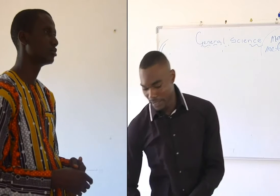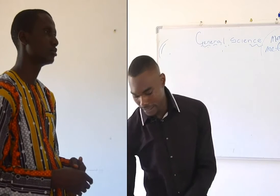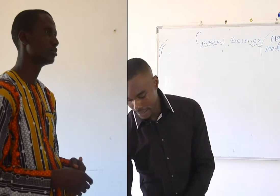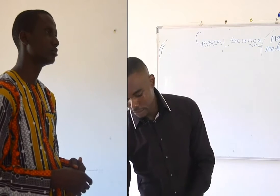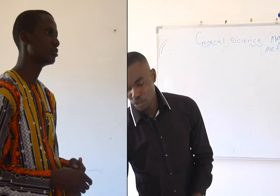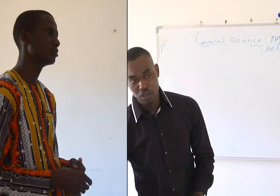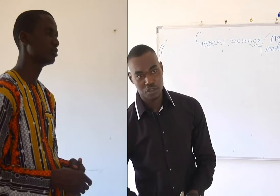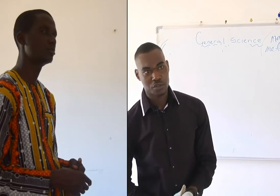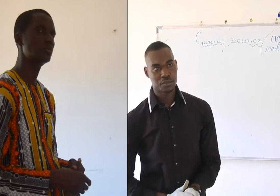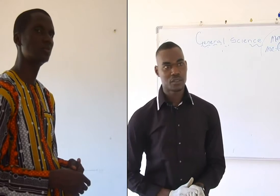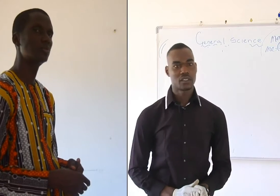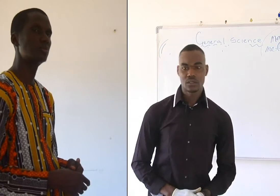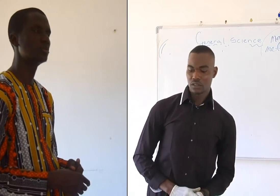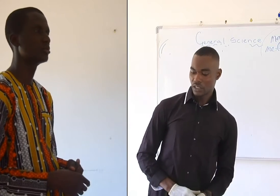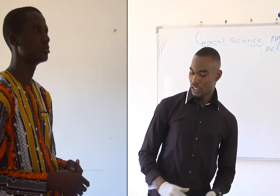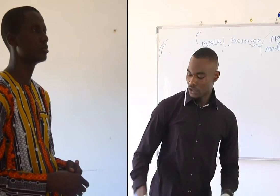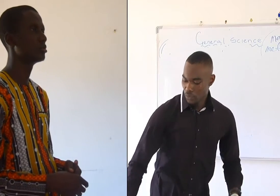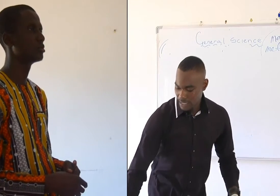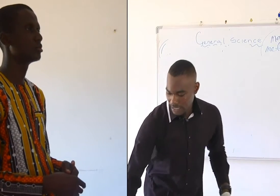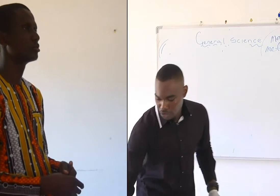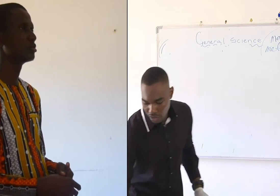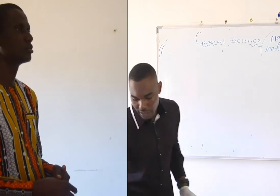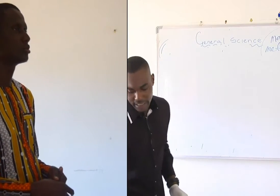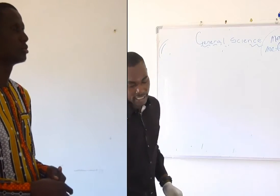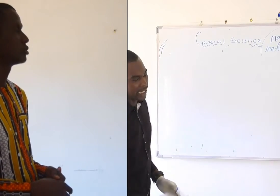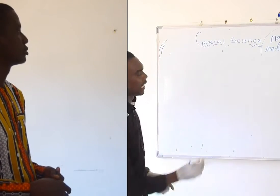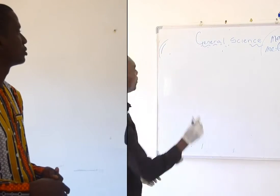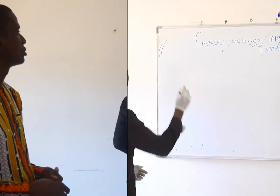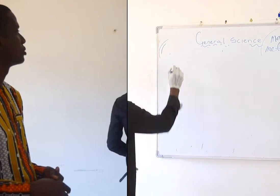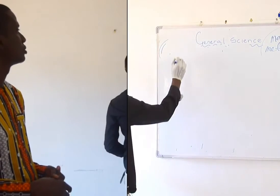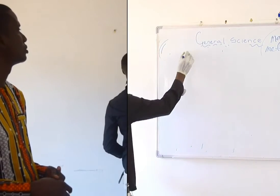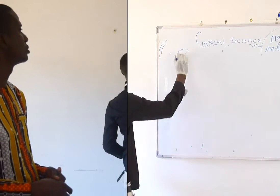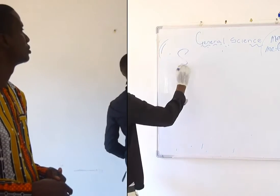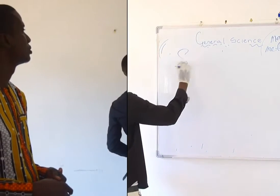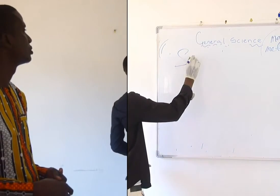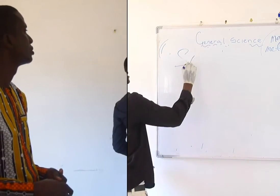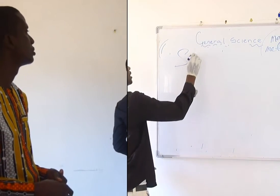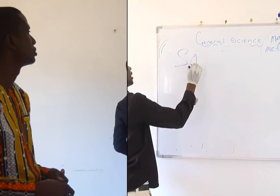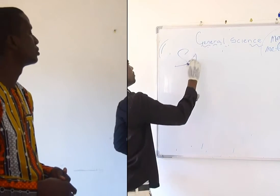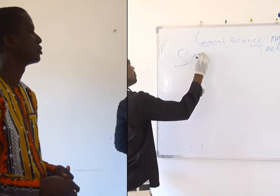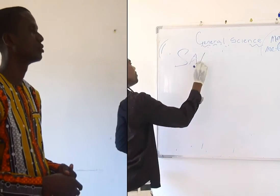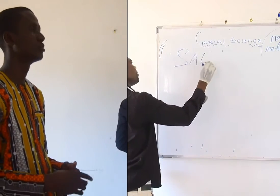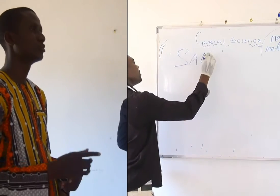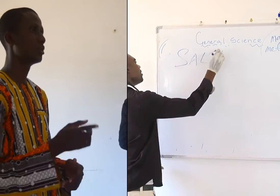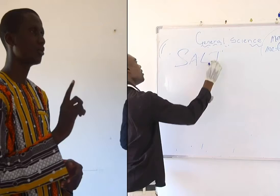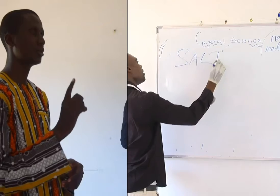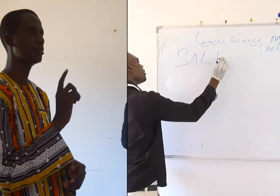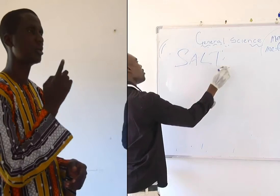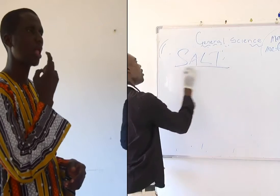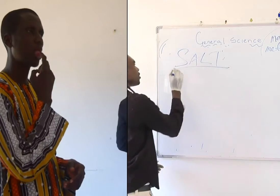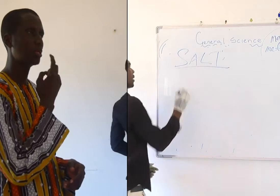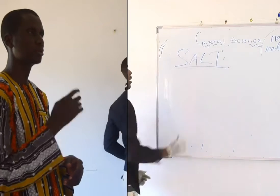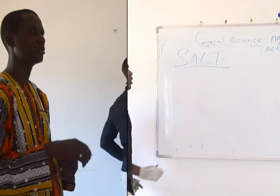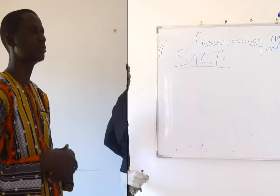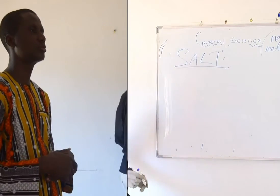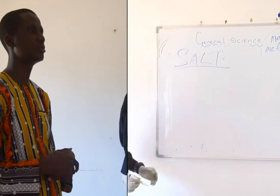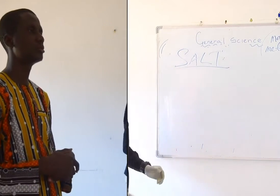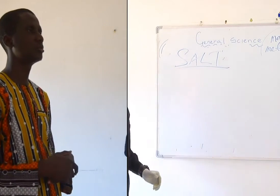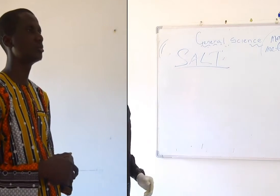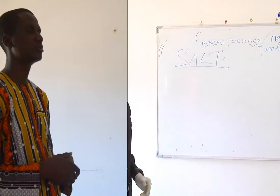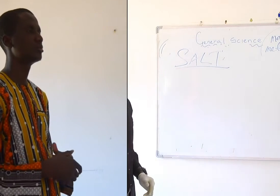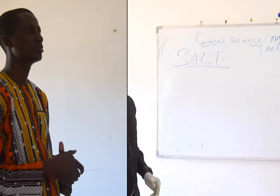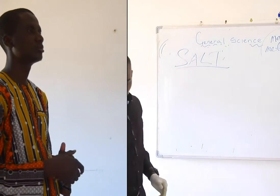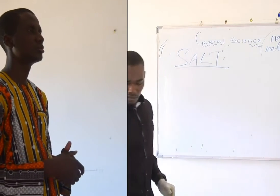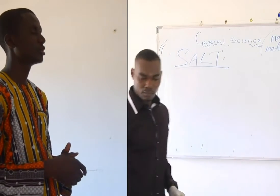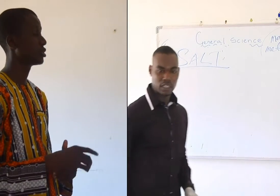of the topic, salt. Good. So what is a salt in general now? What is a salt? We are all familiar